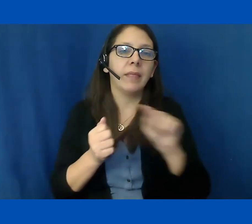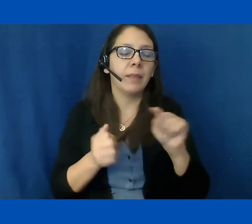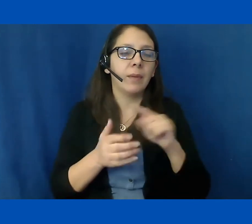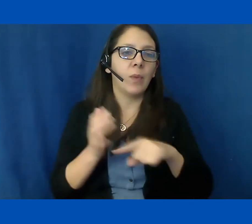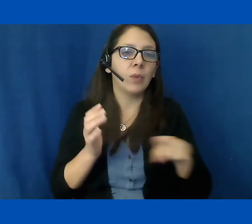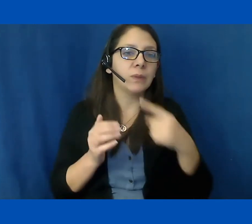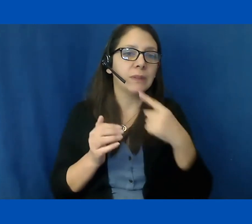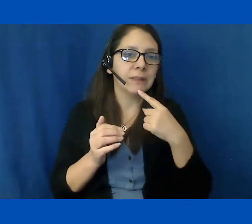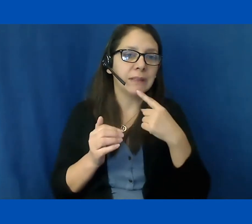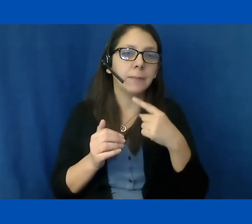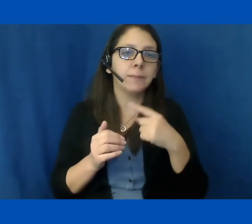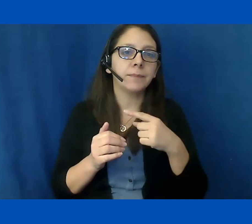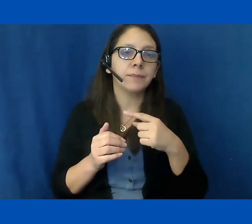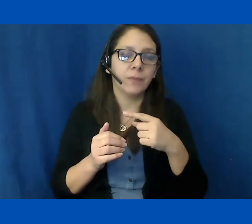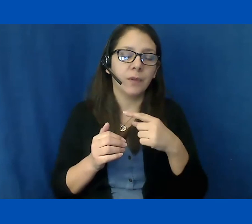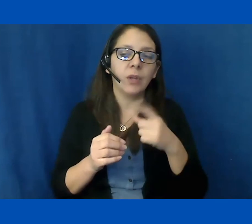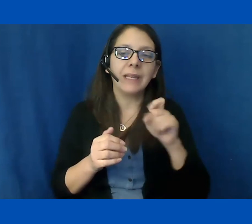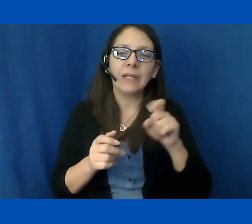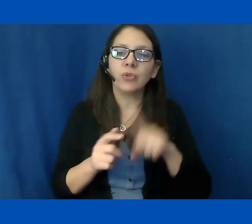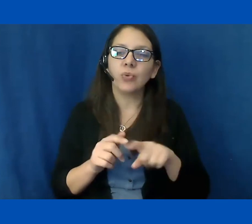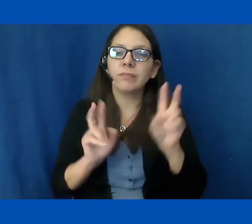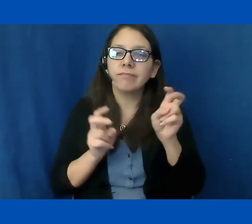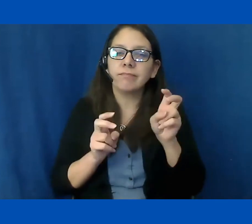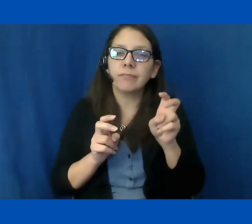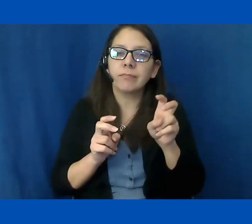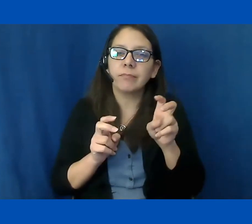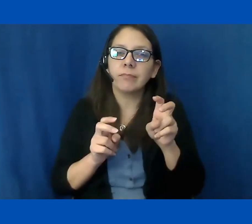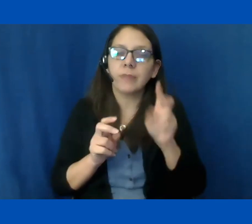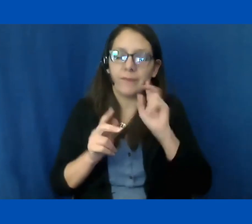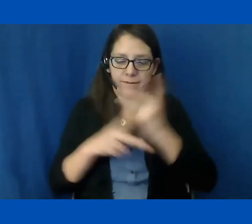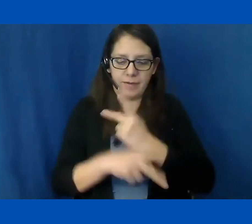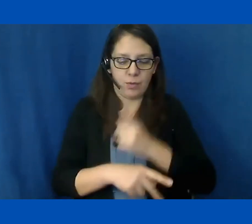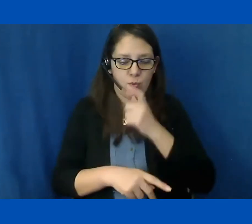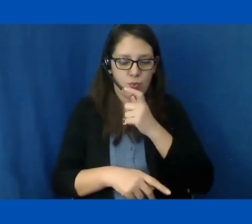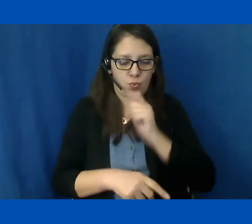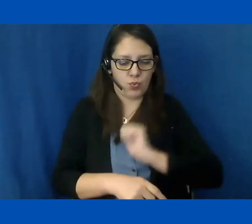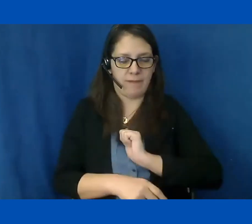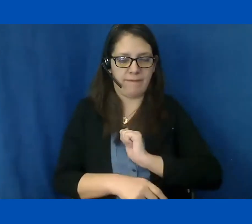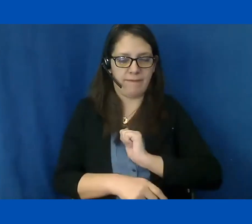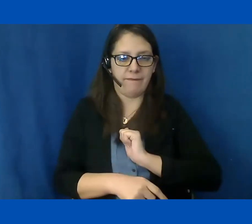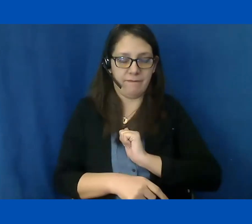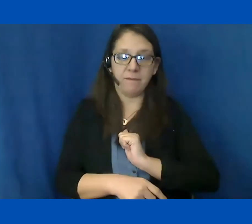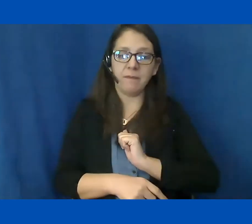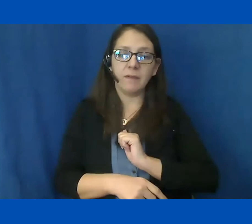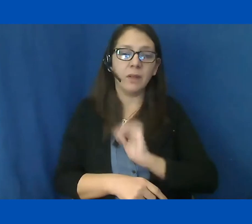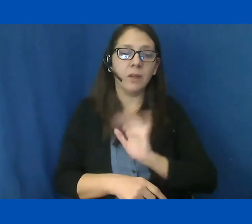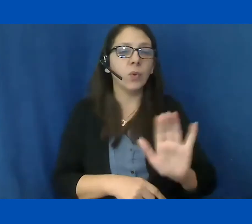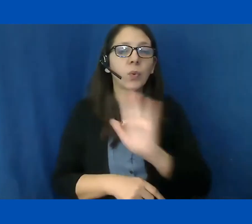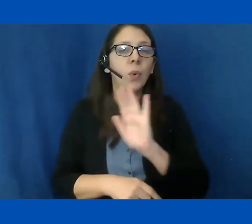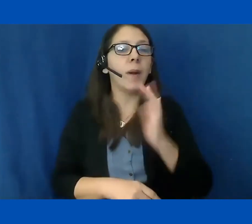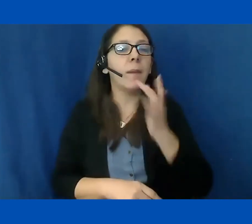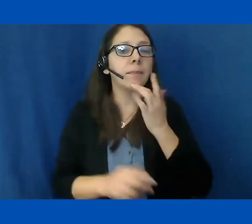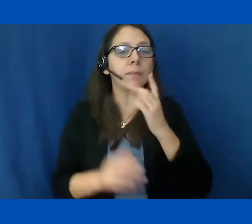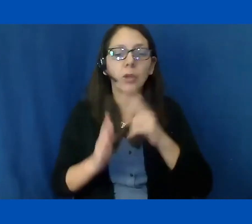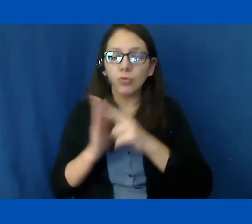that really find yourself. And it doesn't matter whether it is reading poetry or being